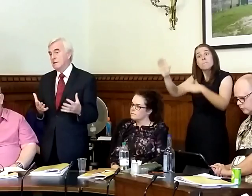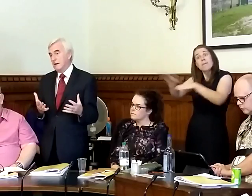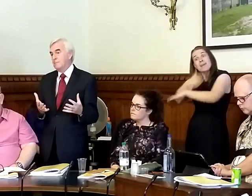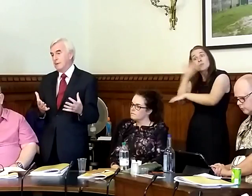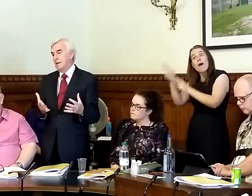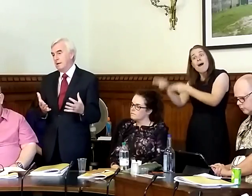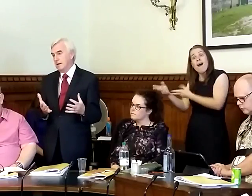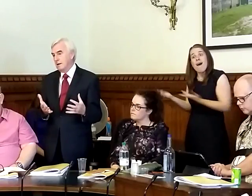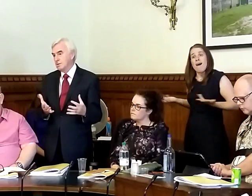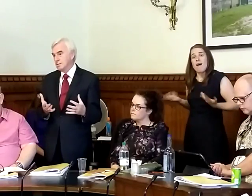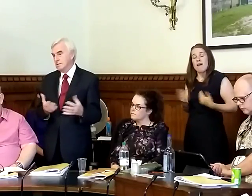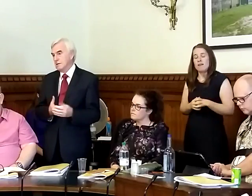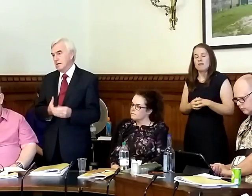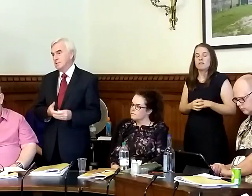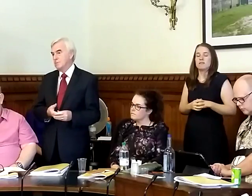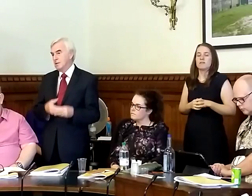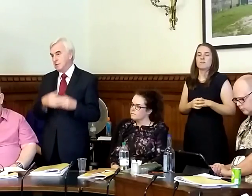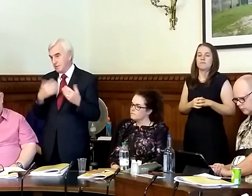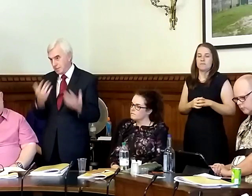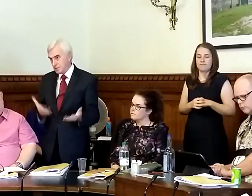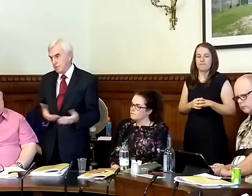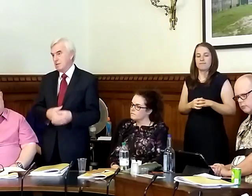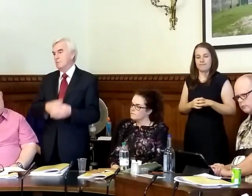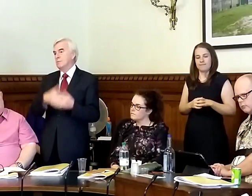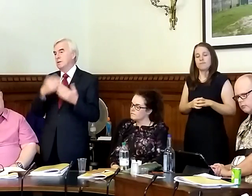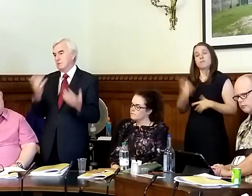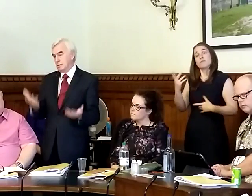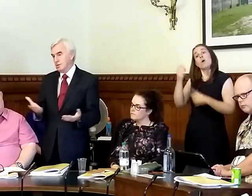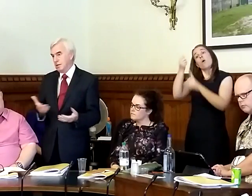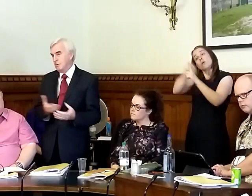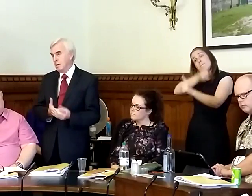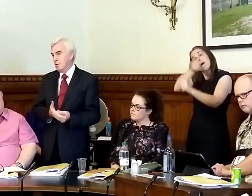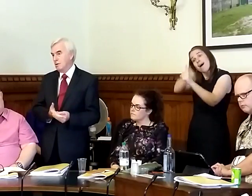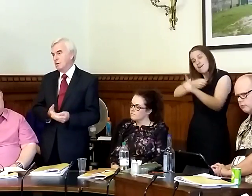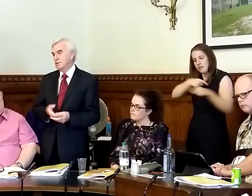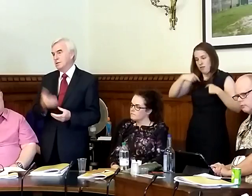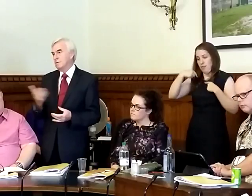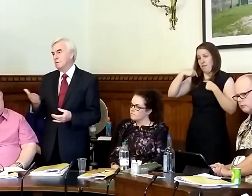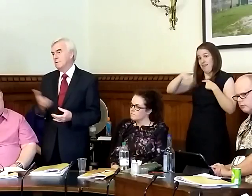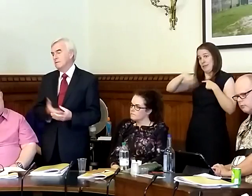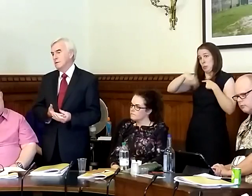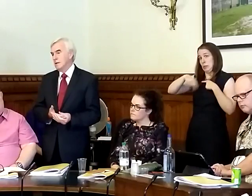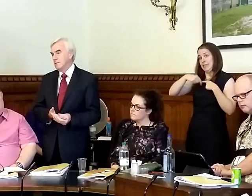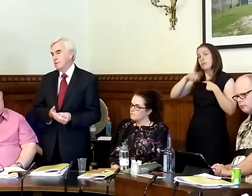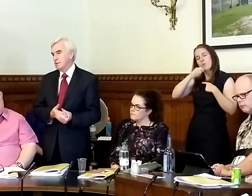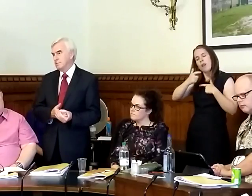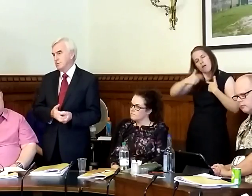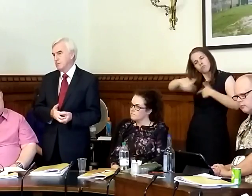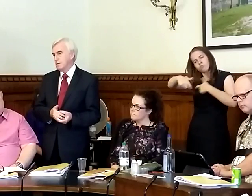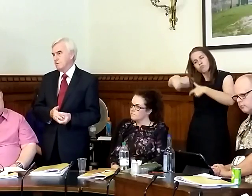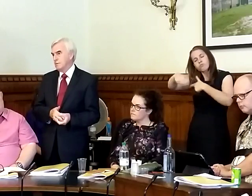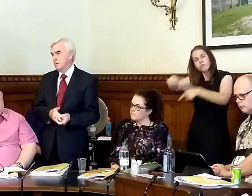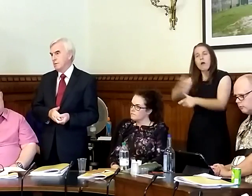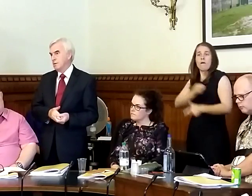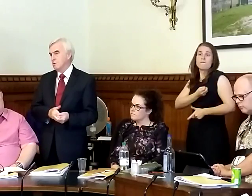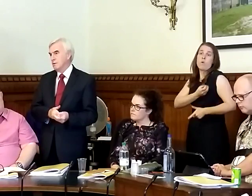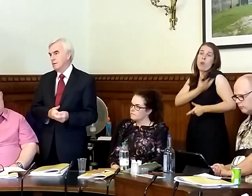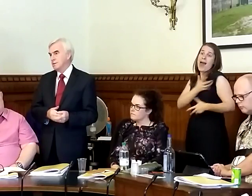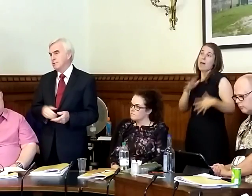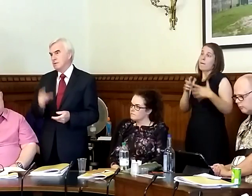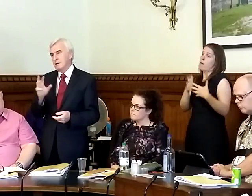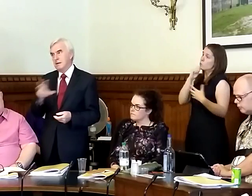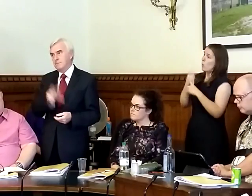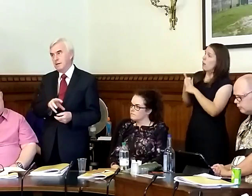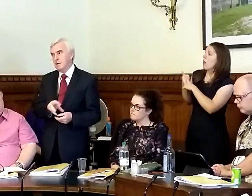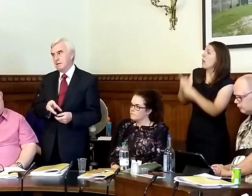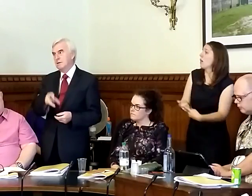That's why all our campaigning now, as has been done this week and will be continuing on, and certainly from the Labour Party's perspective, will be with you